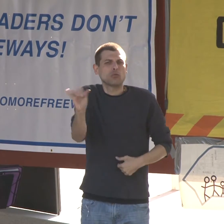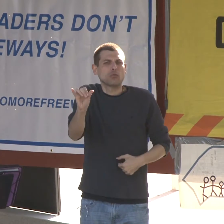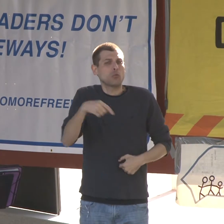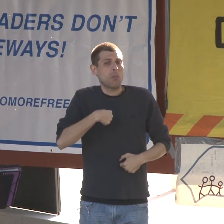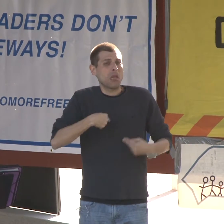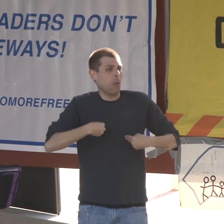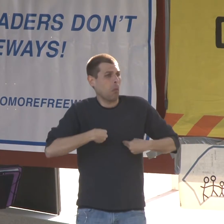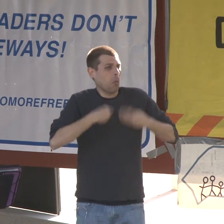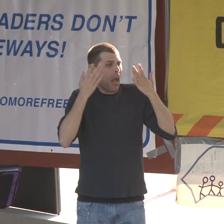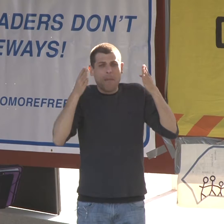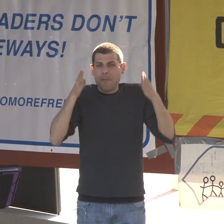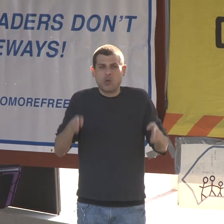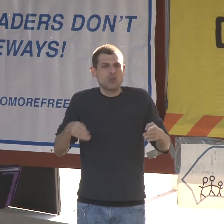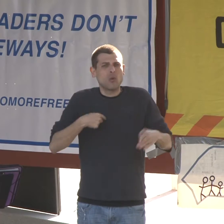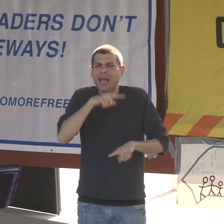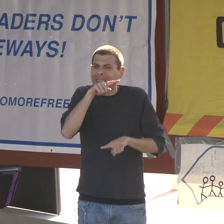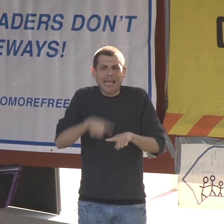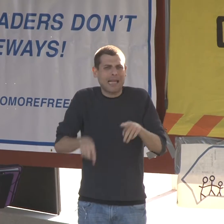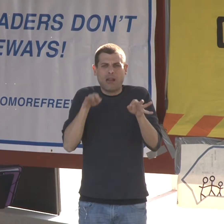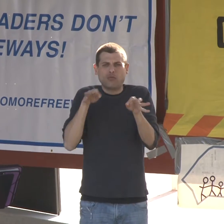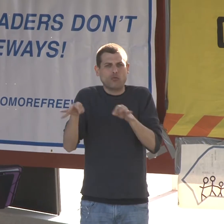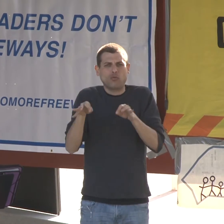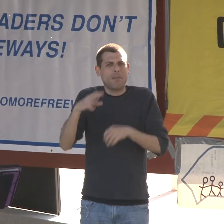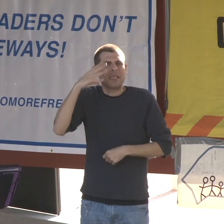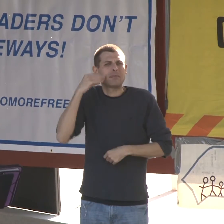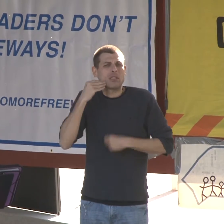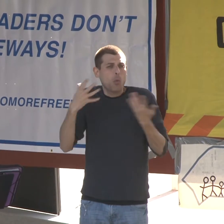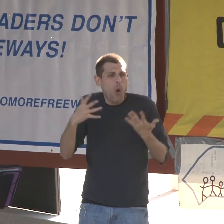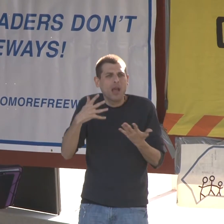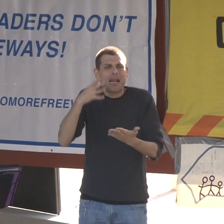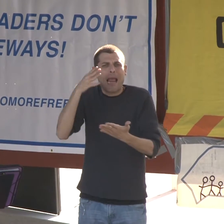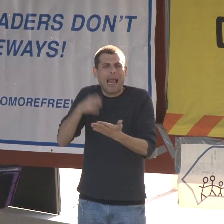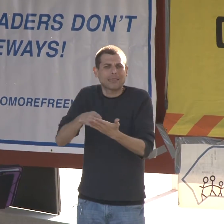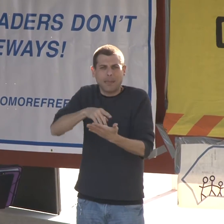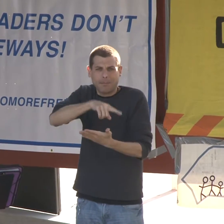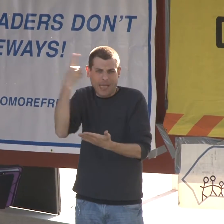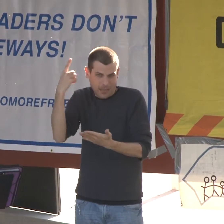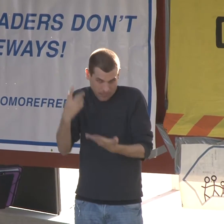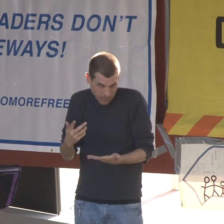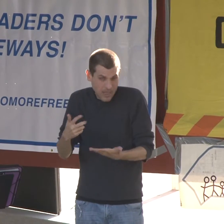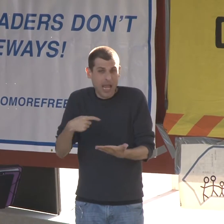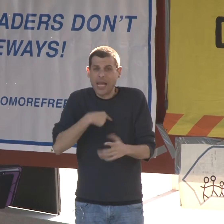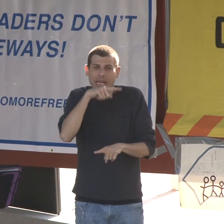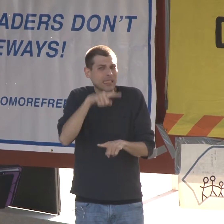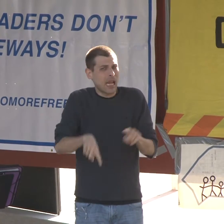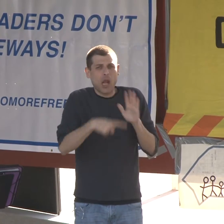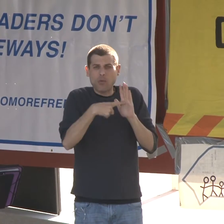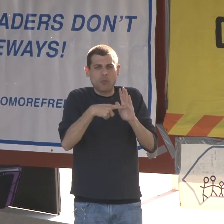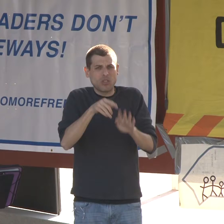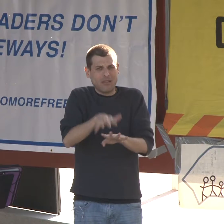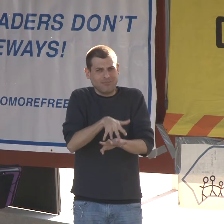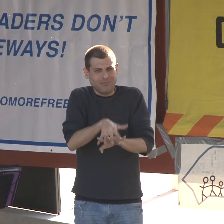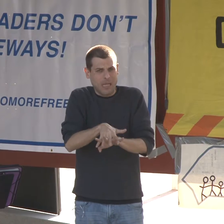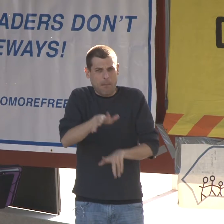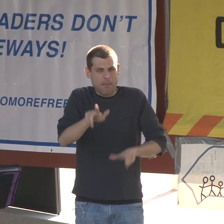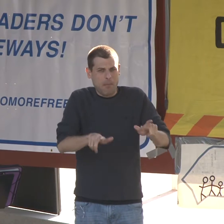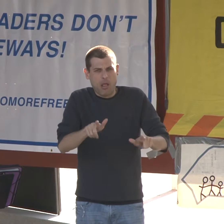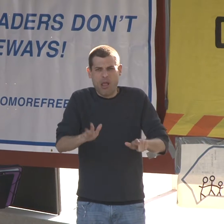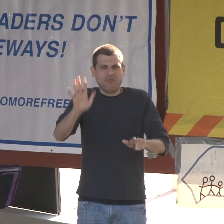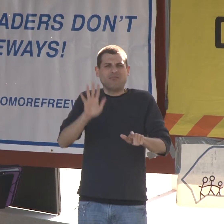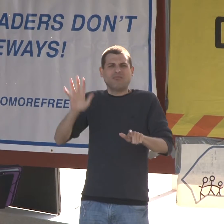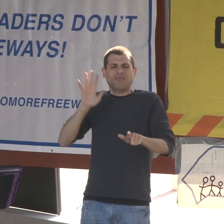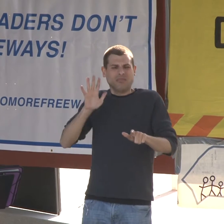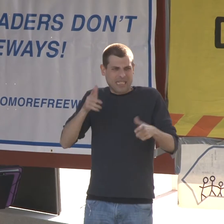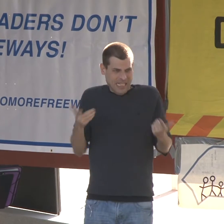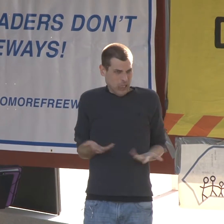lived experience of anti-blackness, nor can I speak on behalf of the indigenous people whose land was hacked away at to